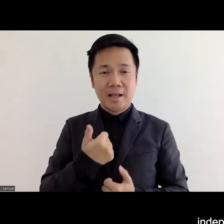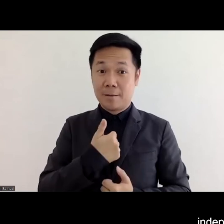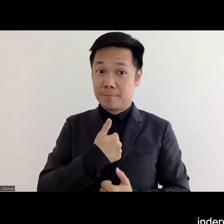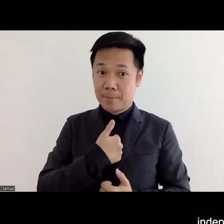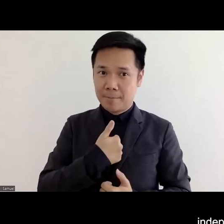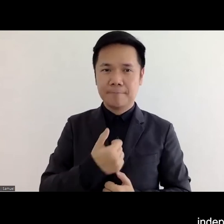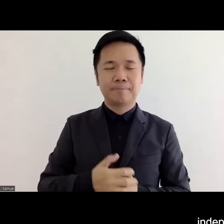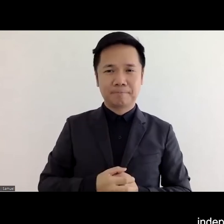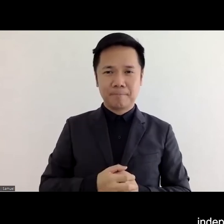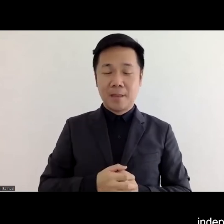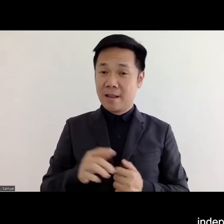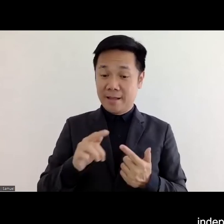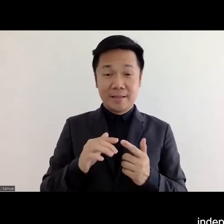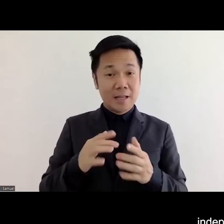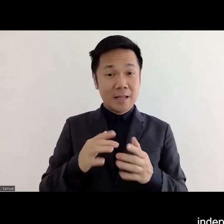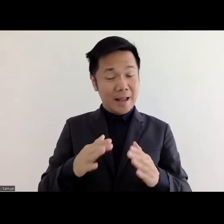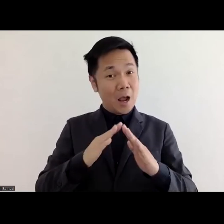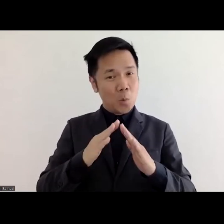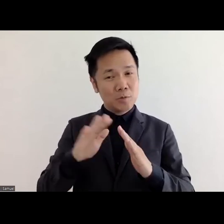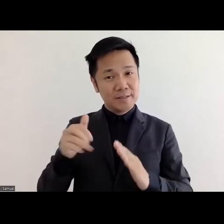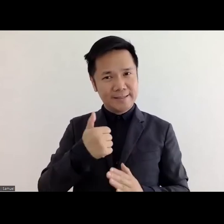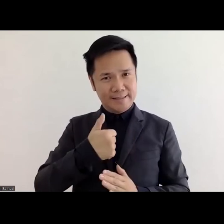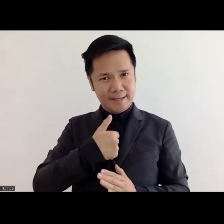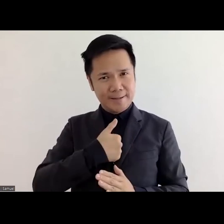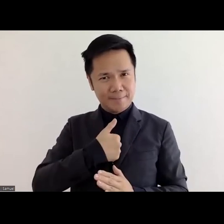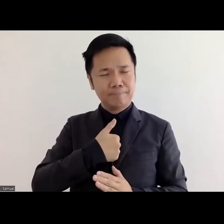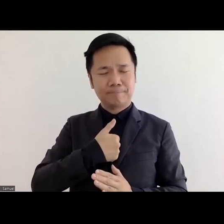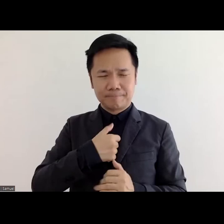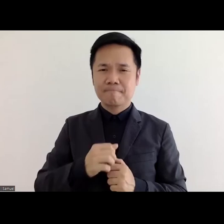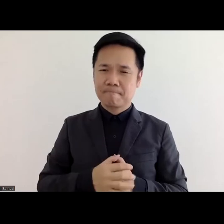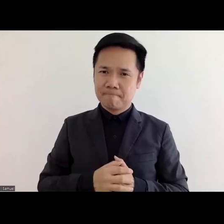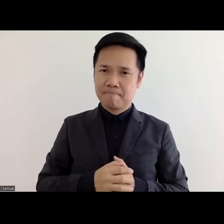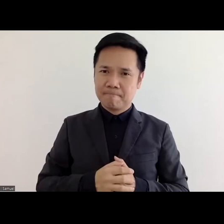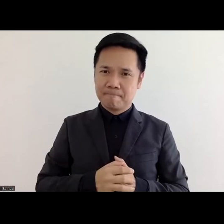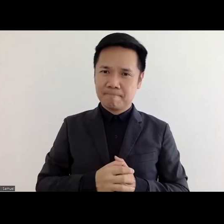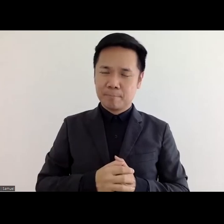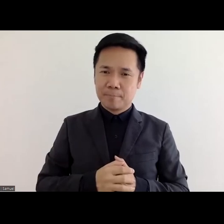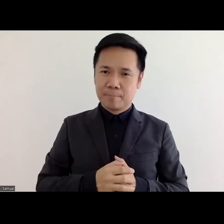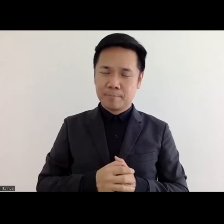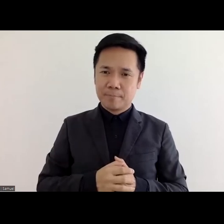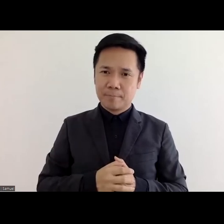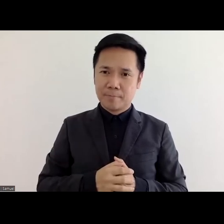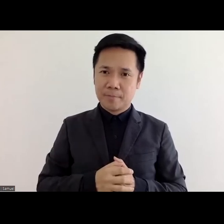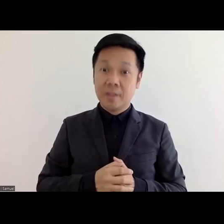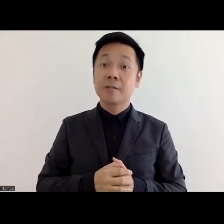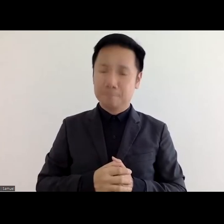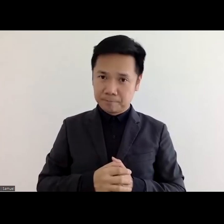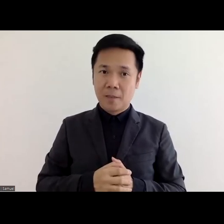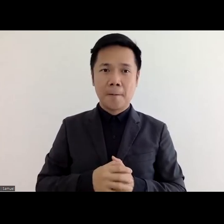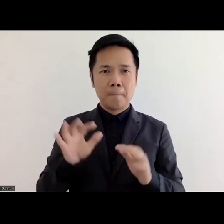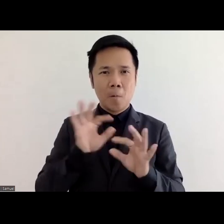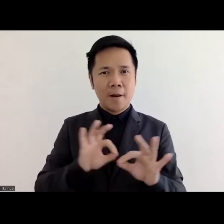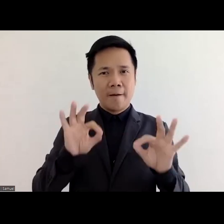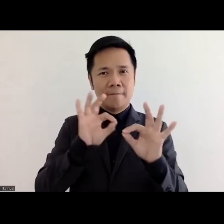independent living centers and how independent living centers can, promote towards inclusive communities and how people